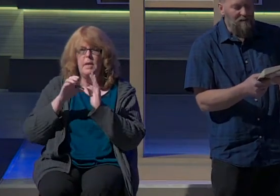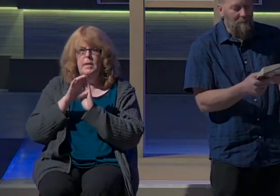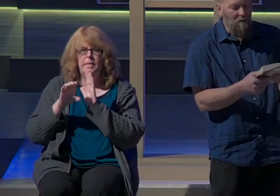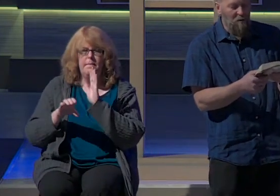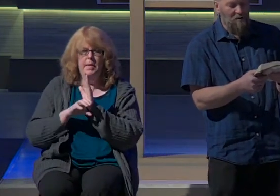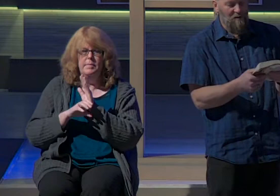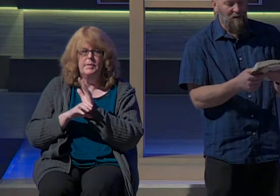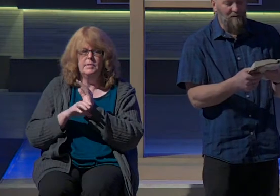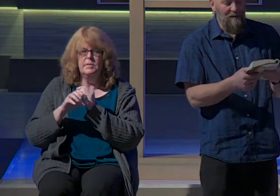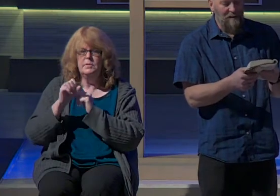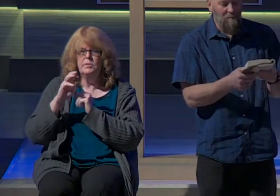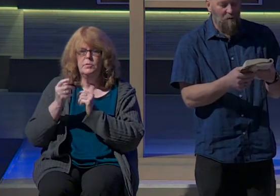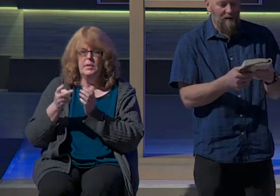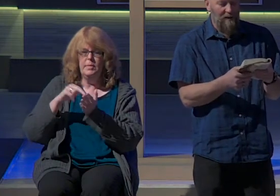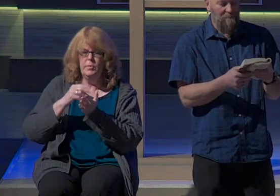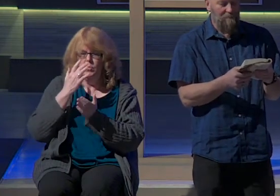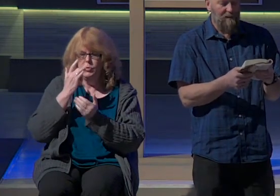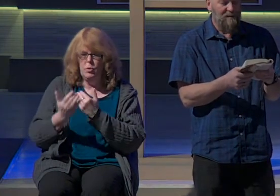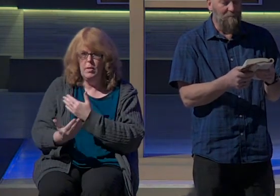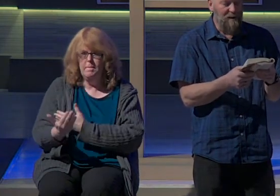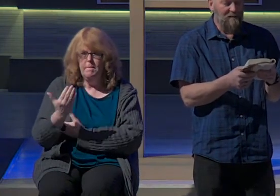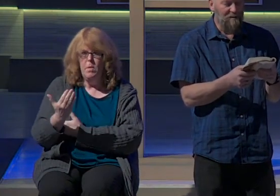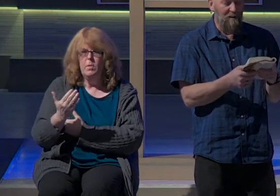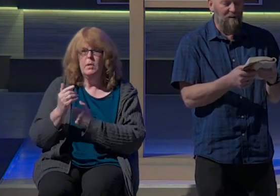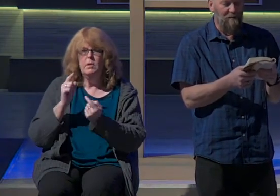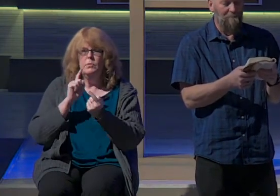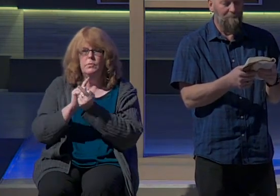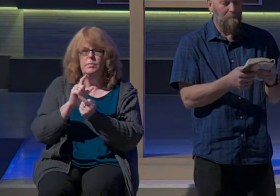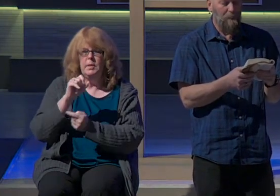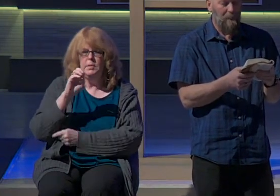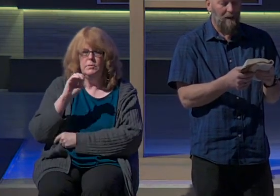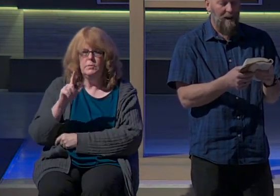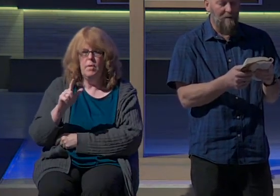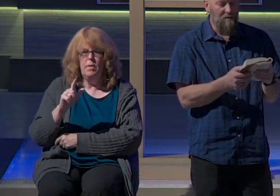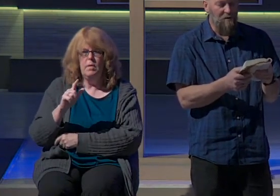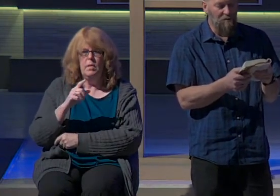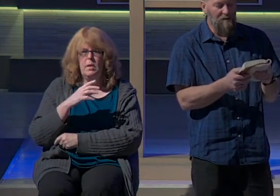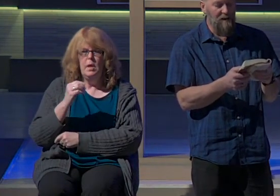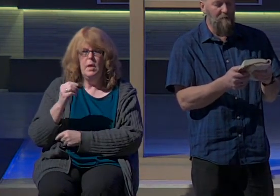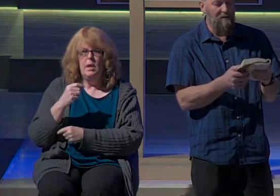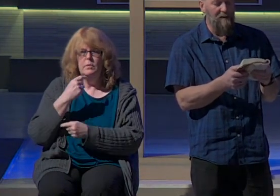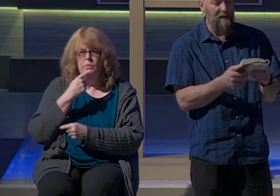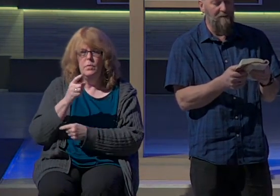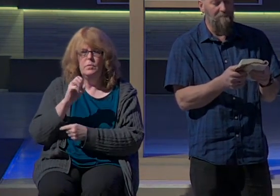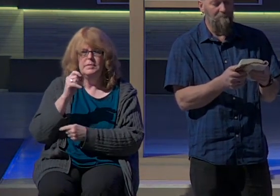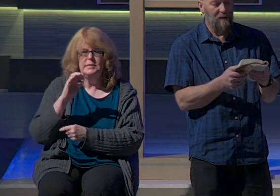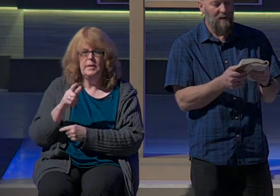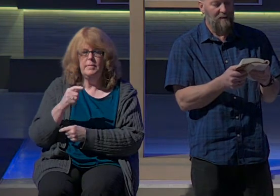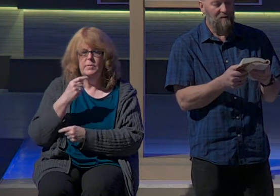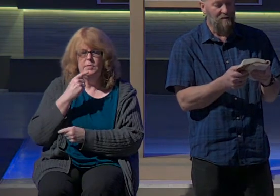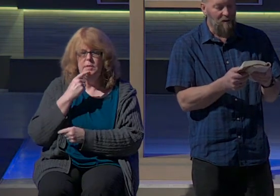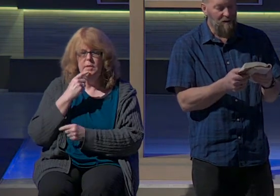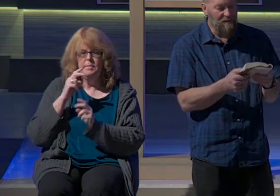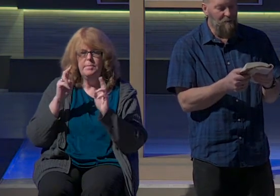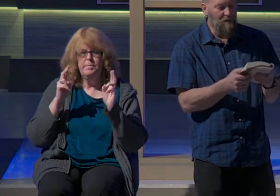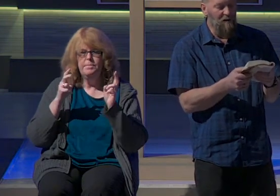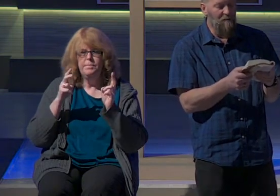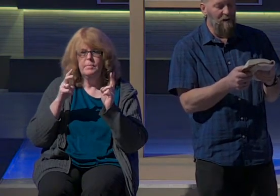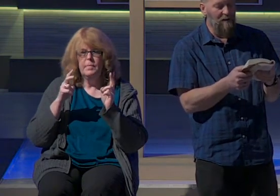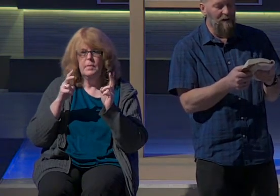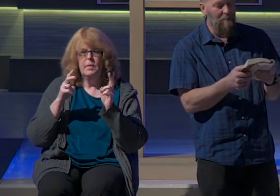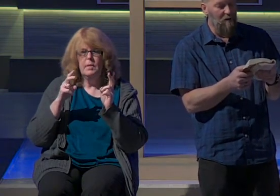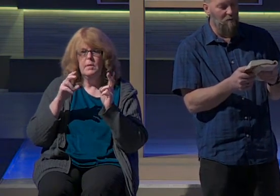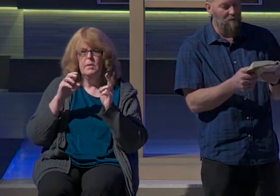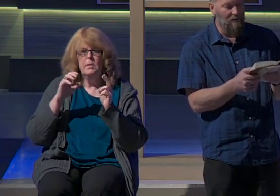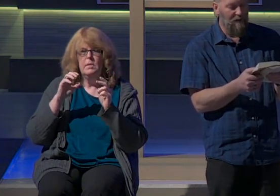So Samuel rose early in the morning to meet Saul. And it was told Samuel, saying, Saul has come to